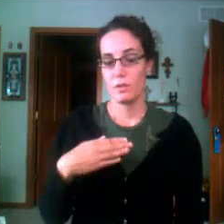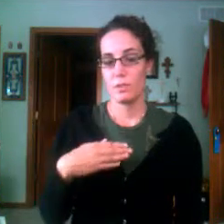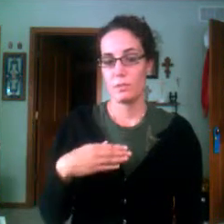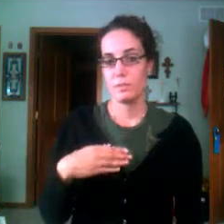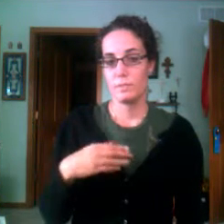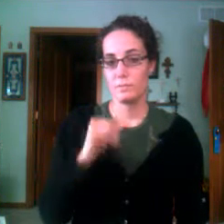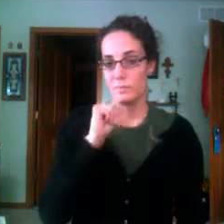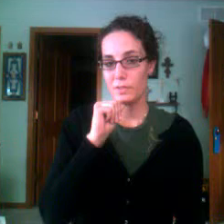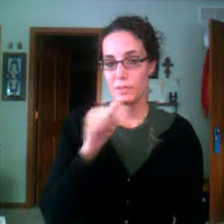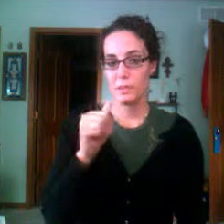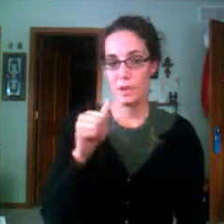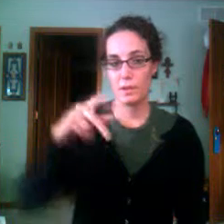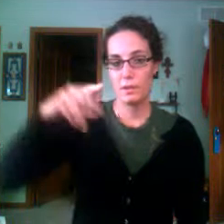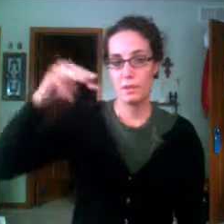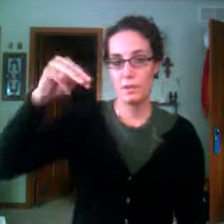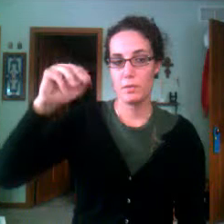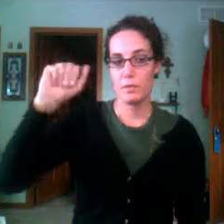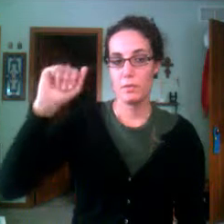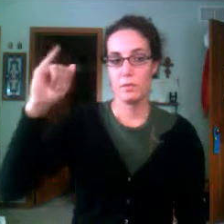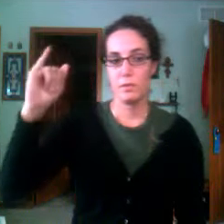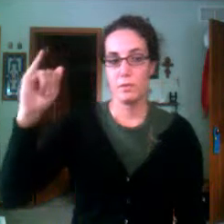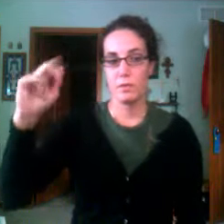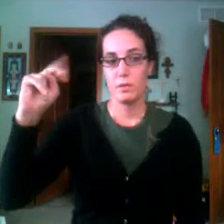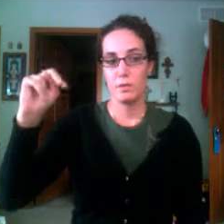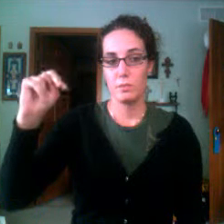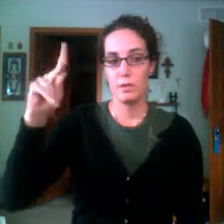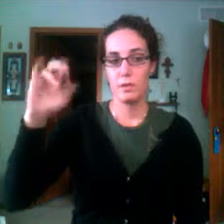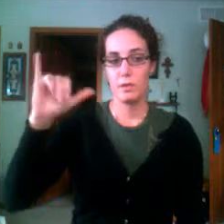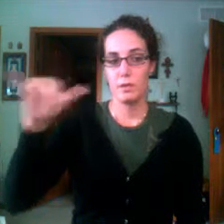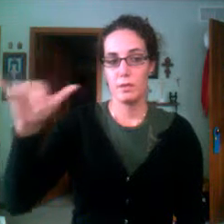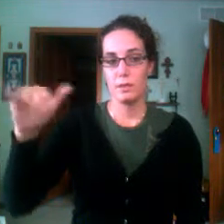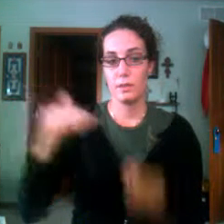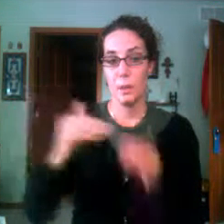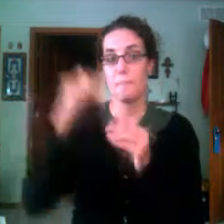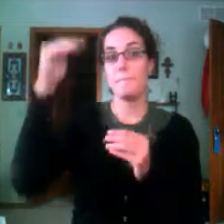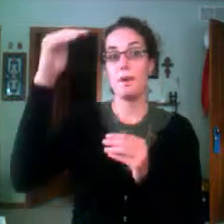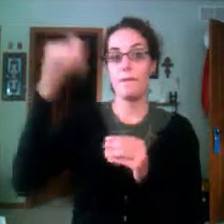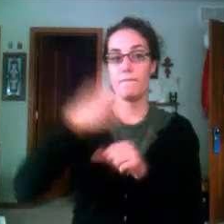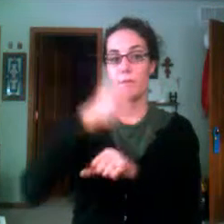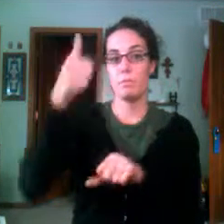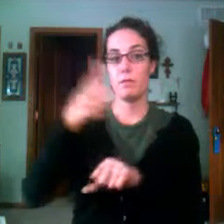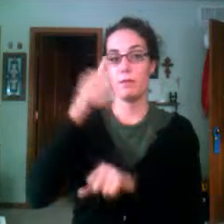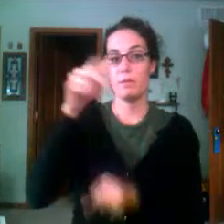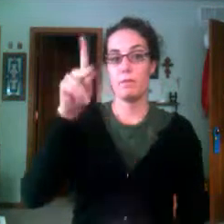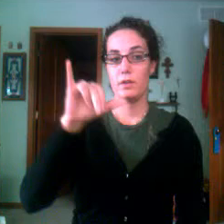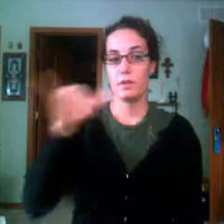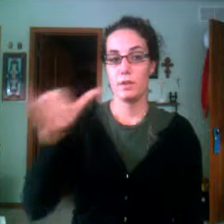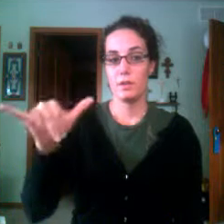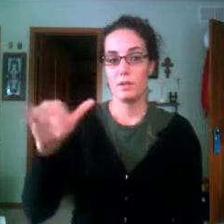not a main key. It's above a key. So anytime you want to reach a key that's in a different color, blue in this